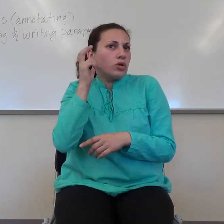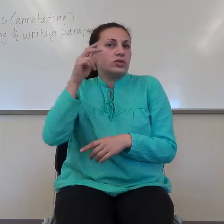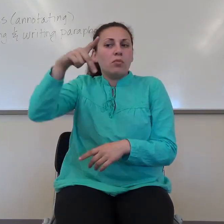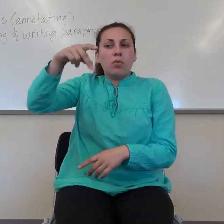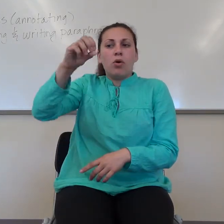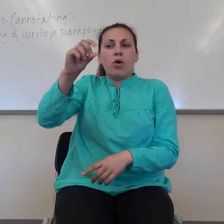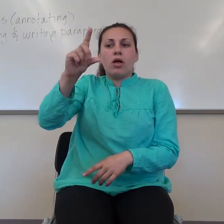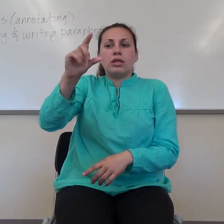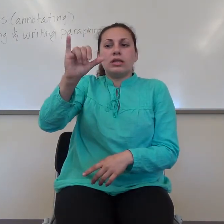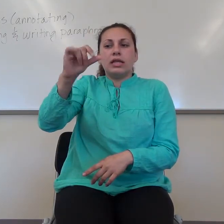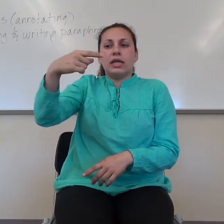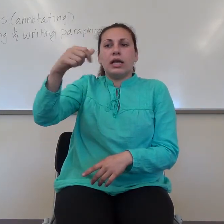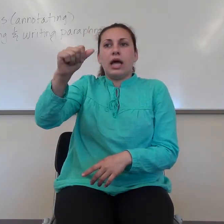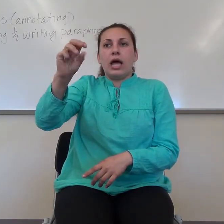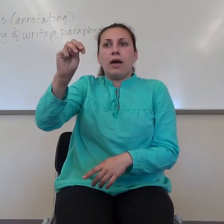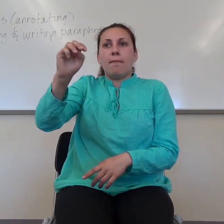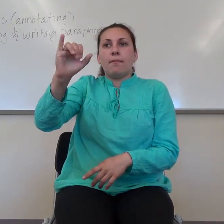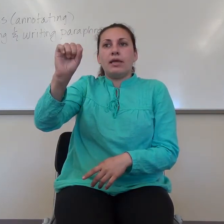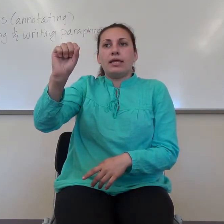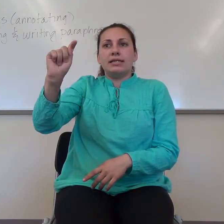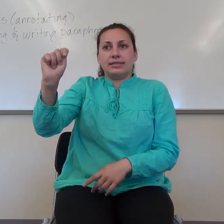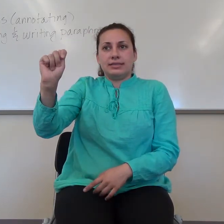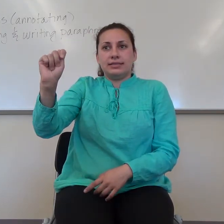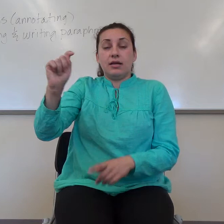say she wasn't. But is this what we read about her?